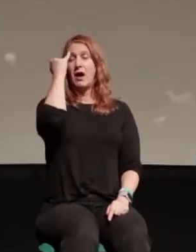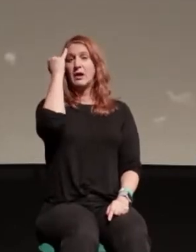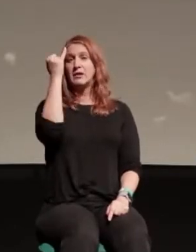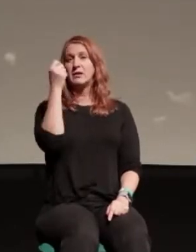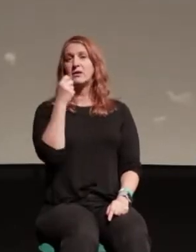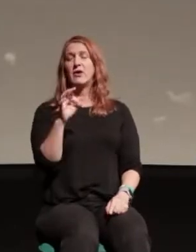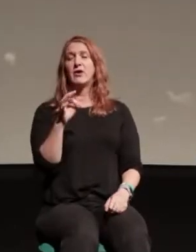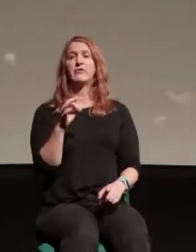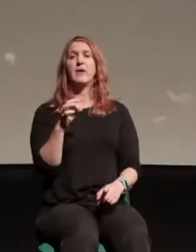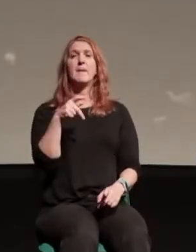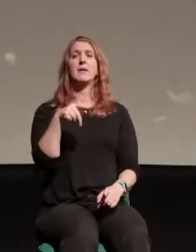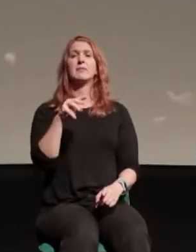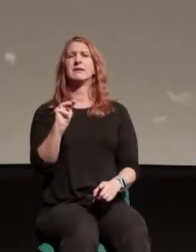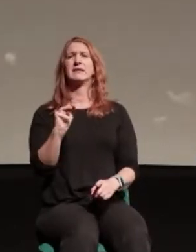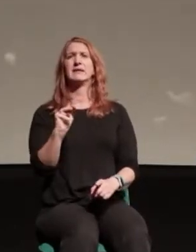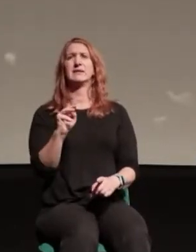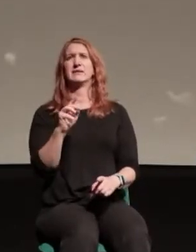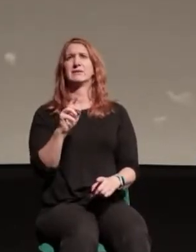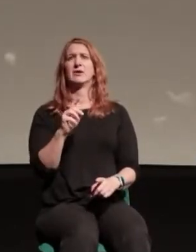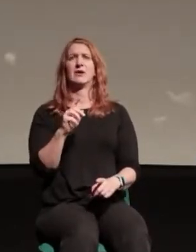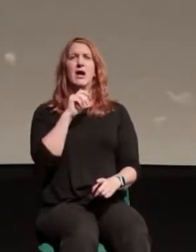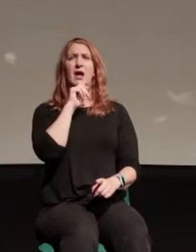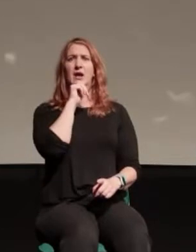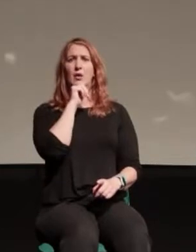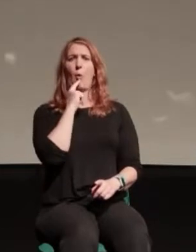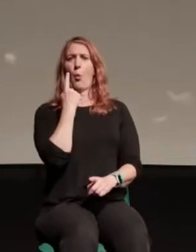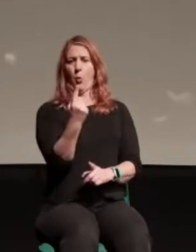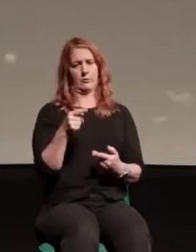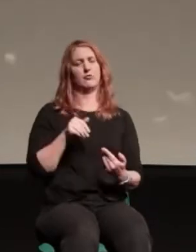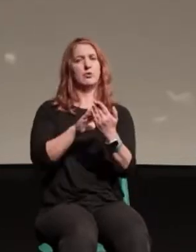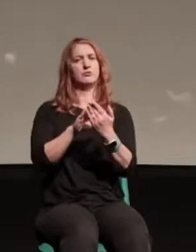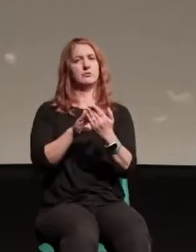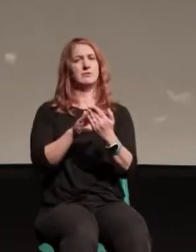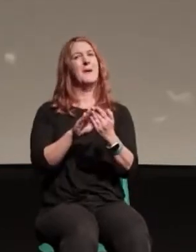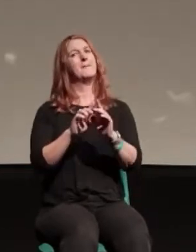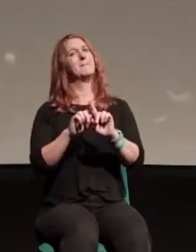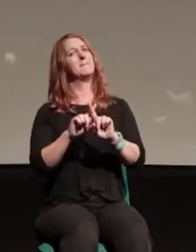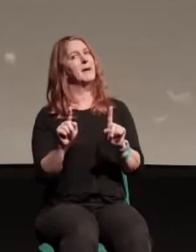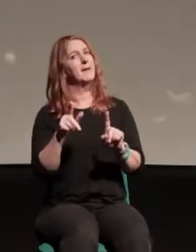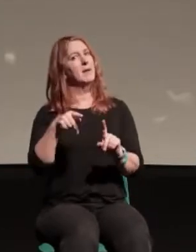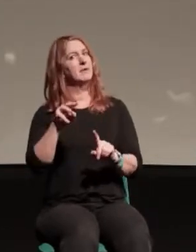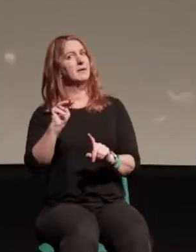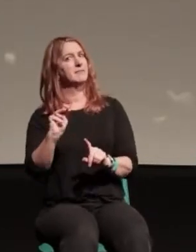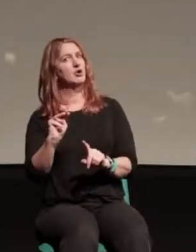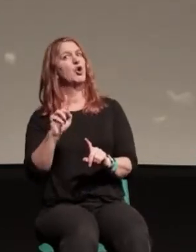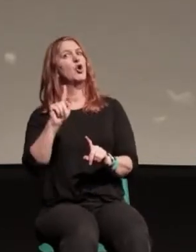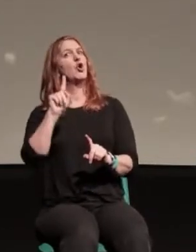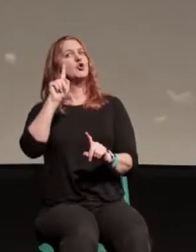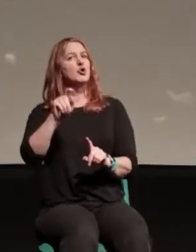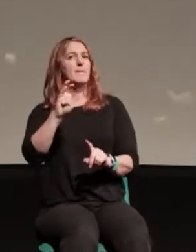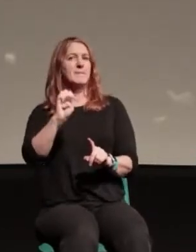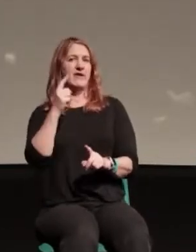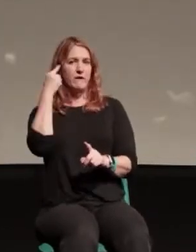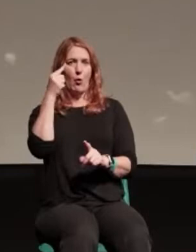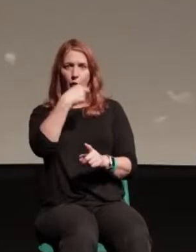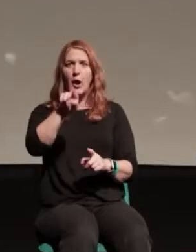idea of public media is such a monolith. And I think in so many ways, public media that should be for the people,